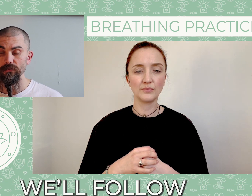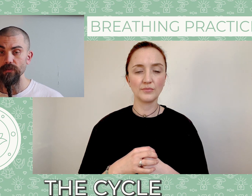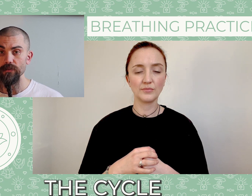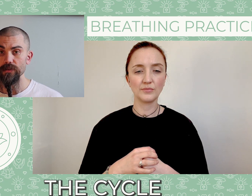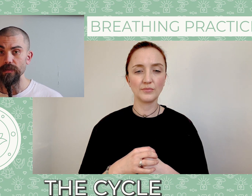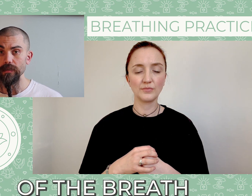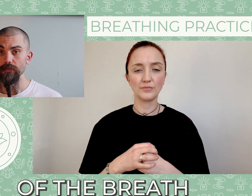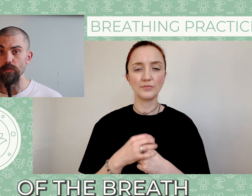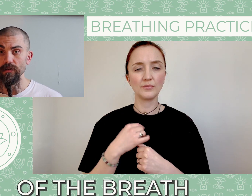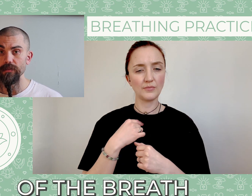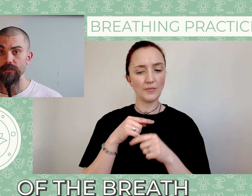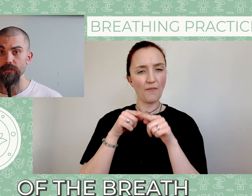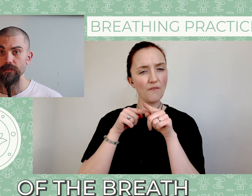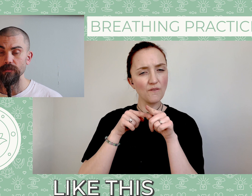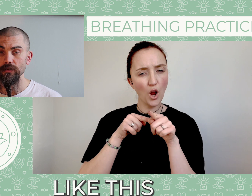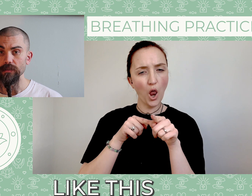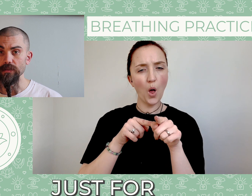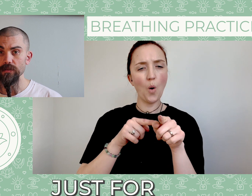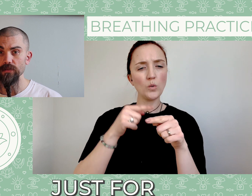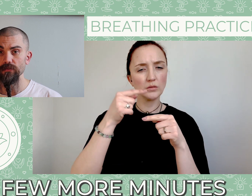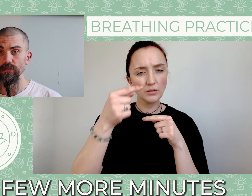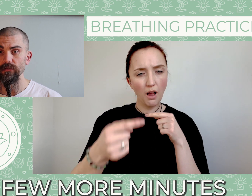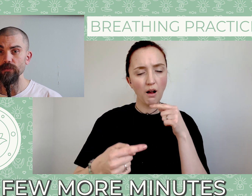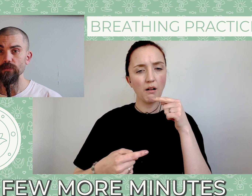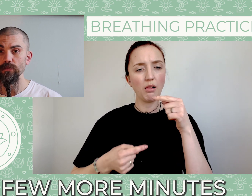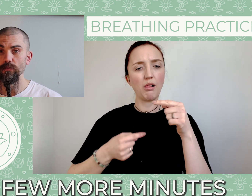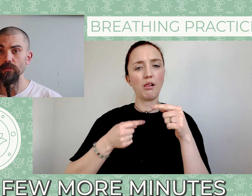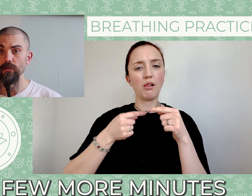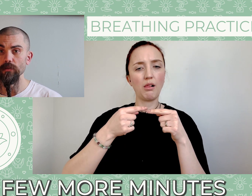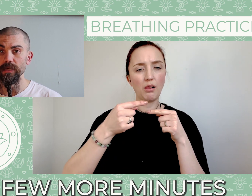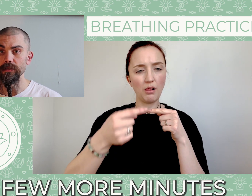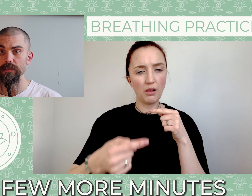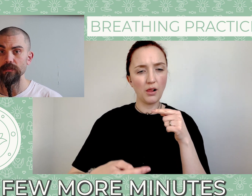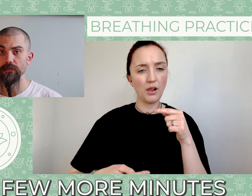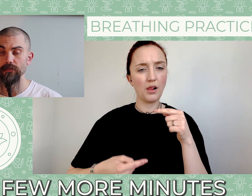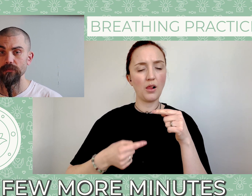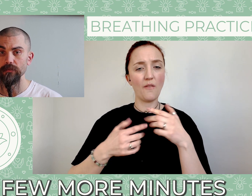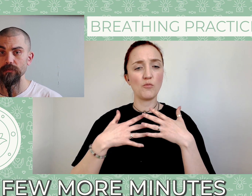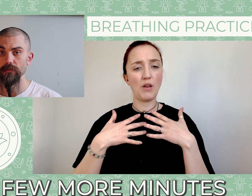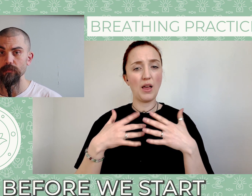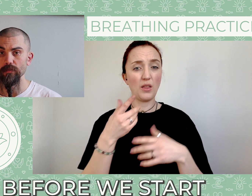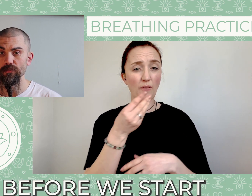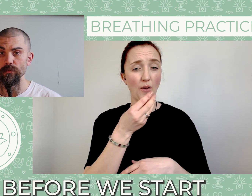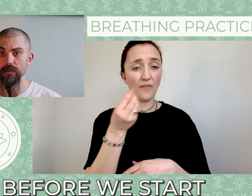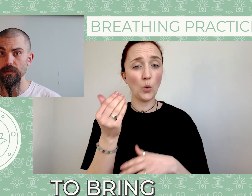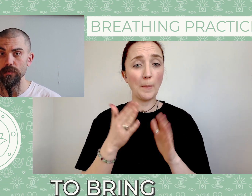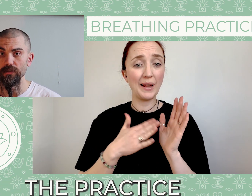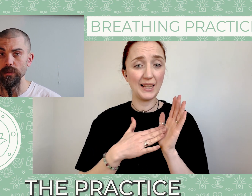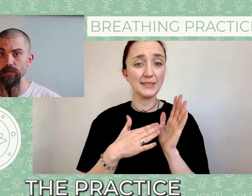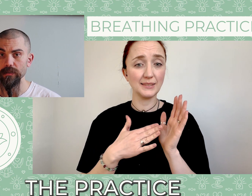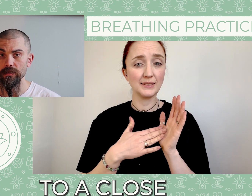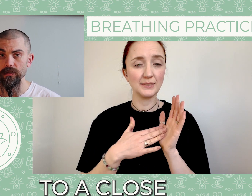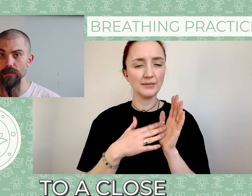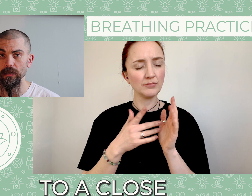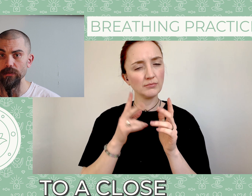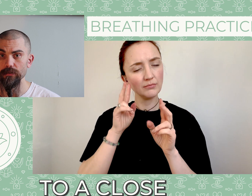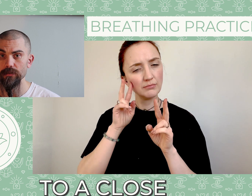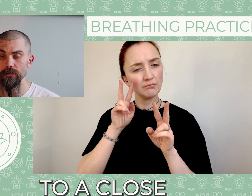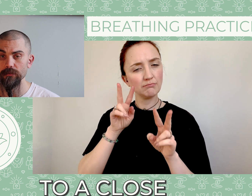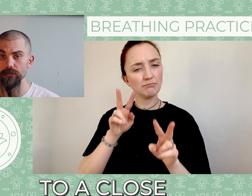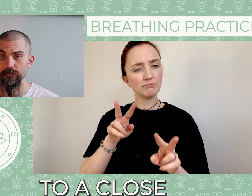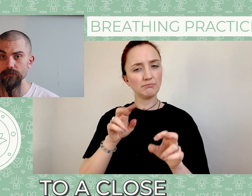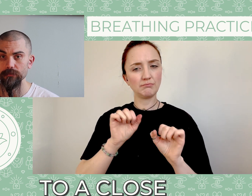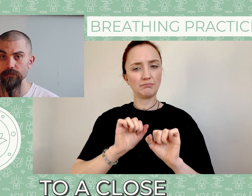We'll follow the cycle of the breath like this just for a few more minutes before before we start to bring the practice to a